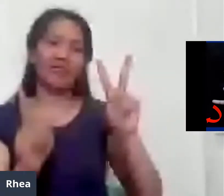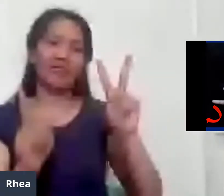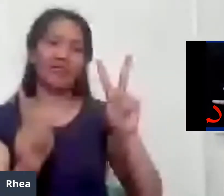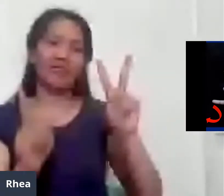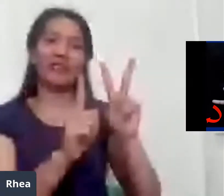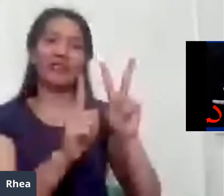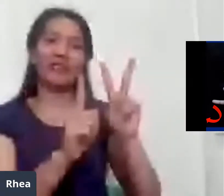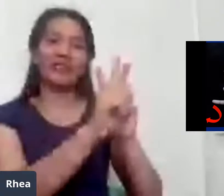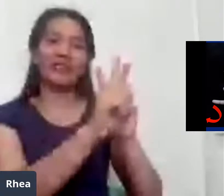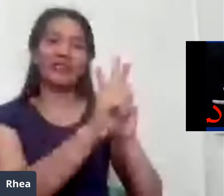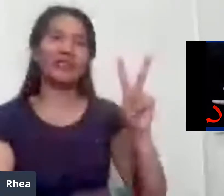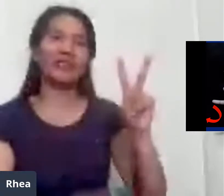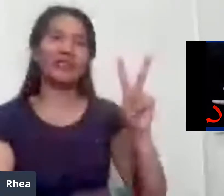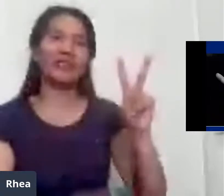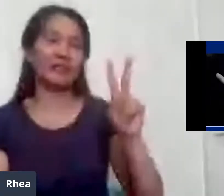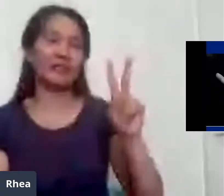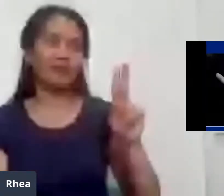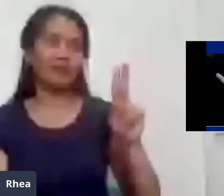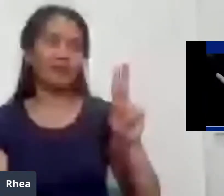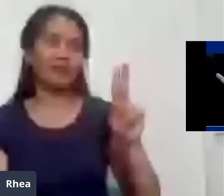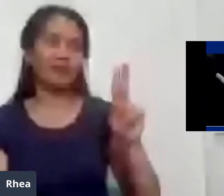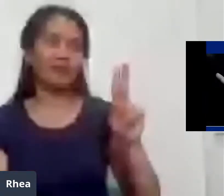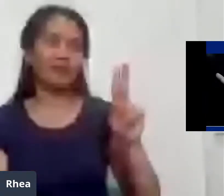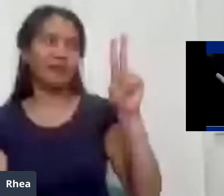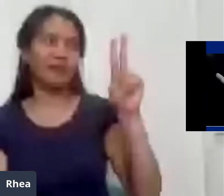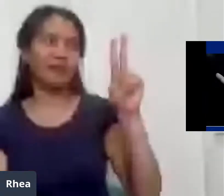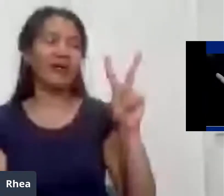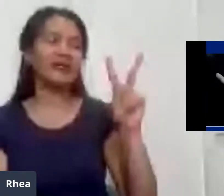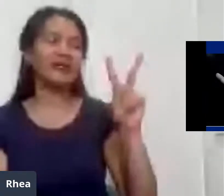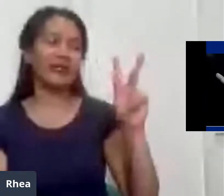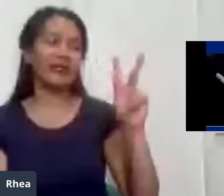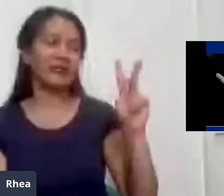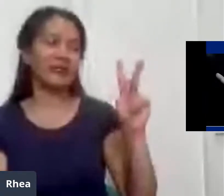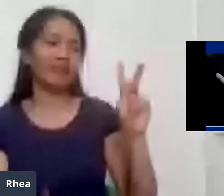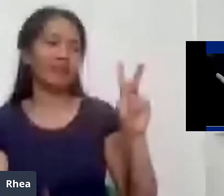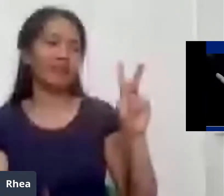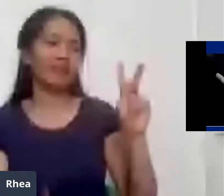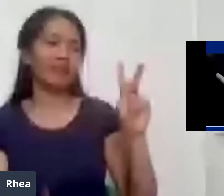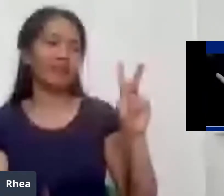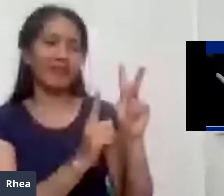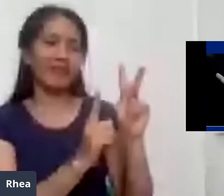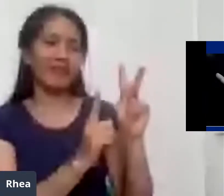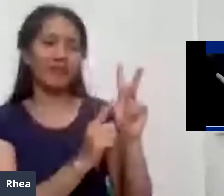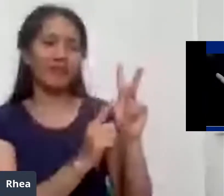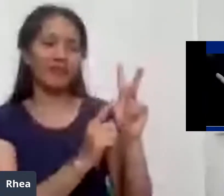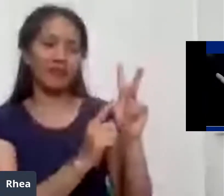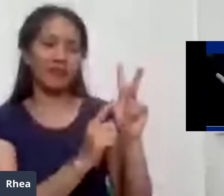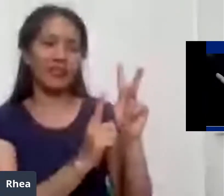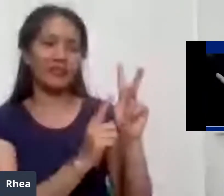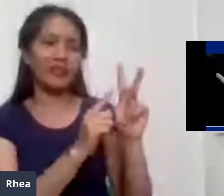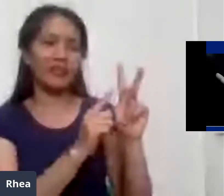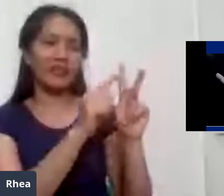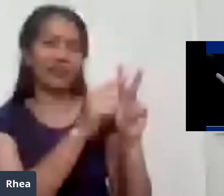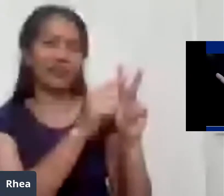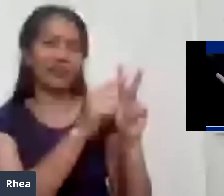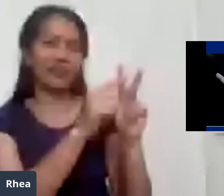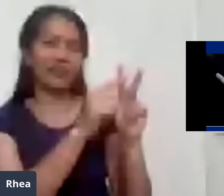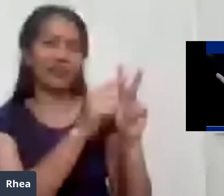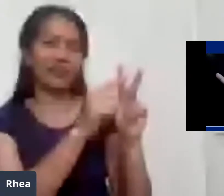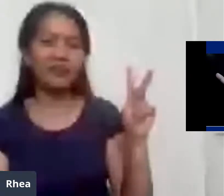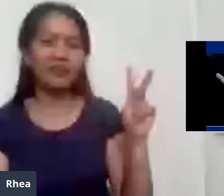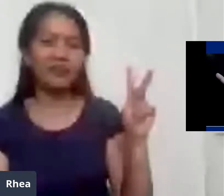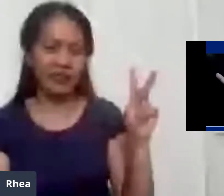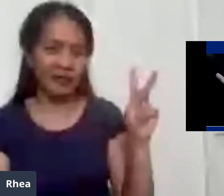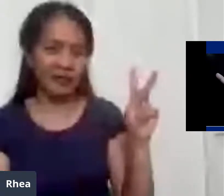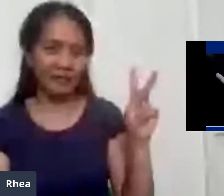The index finger and the middle finger would be part and the thumb. Let's put our thumb